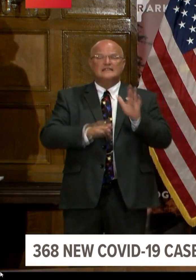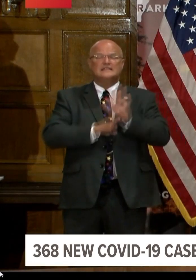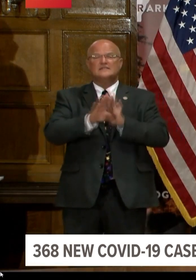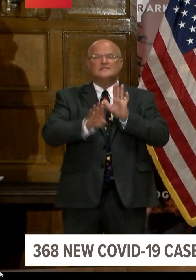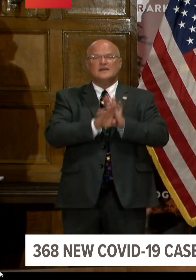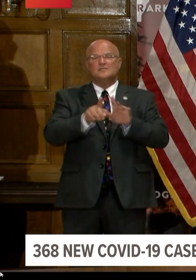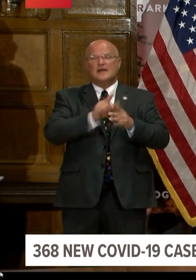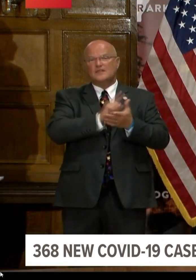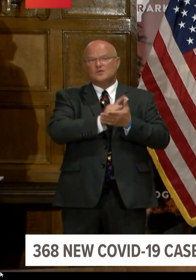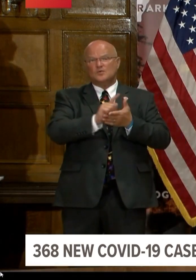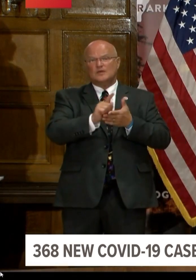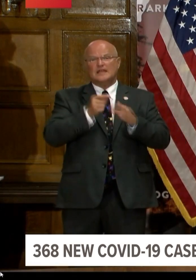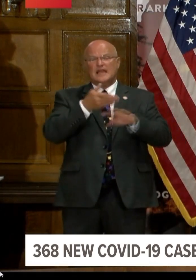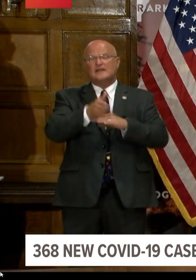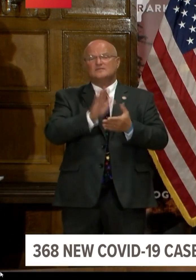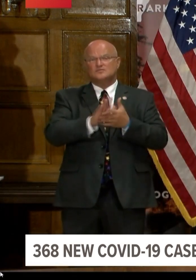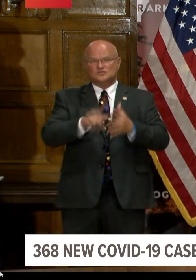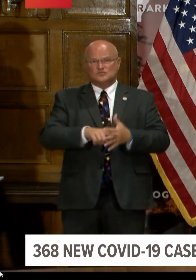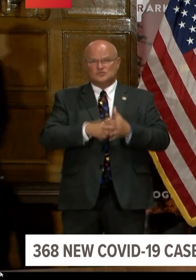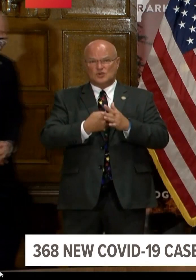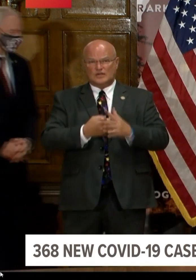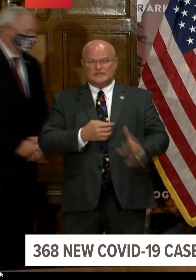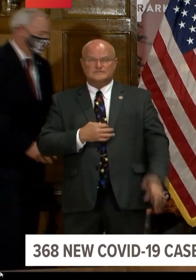developed as the week progressed after school started.